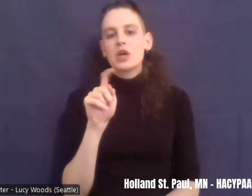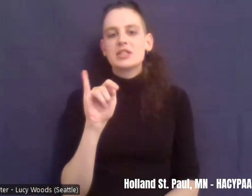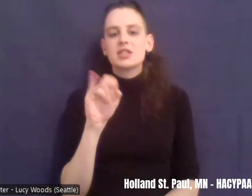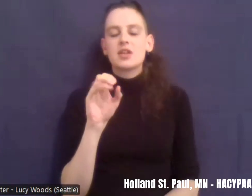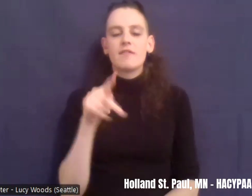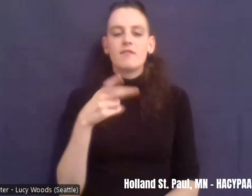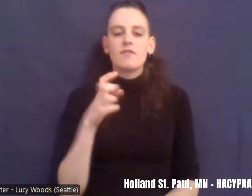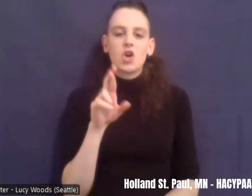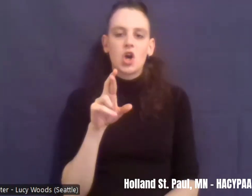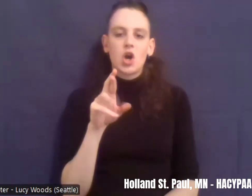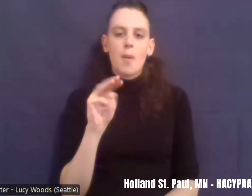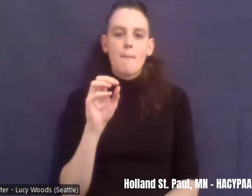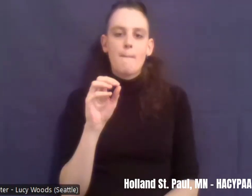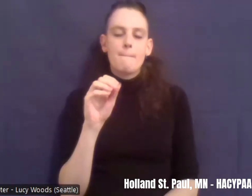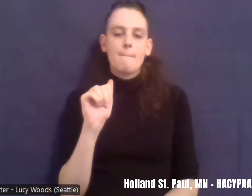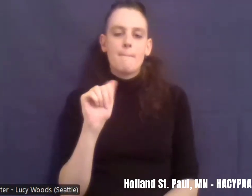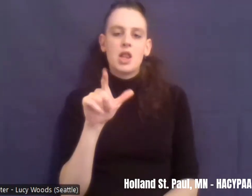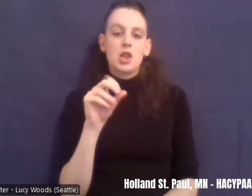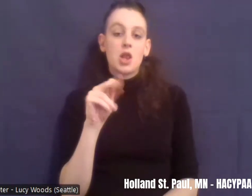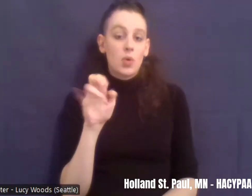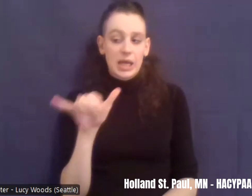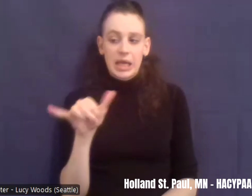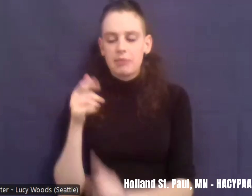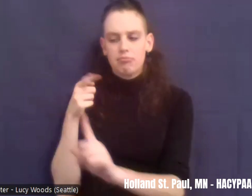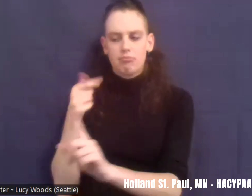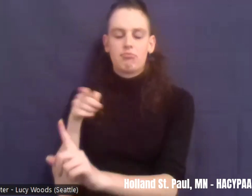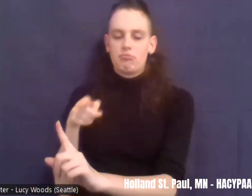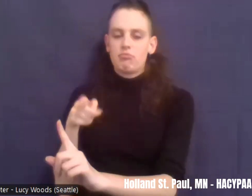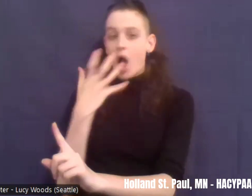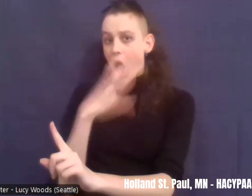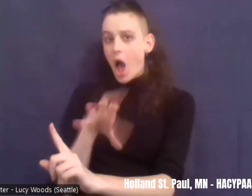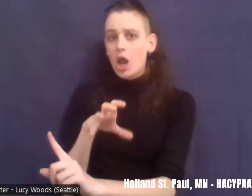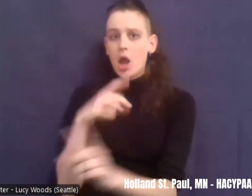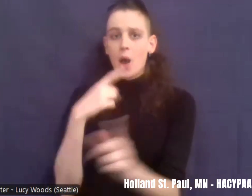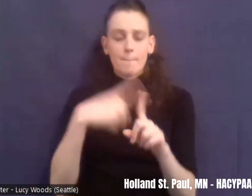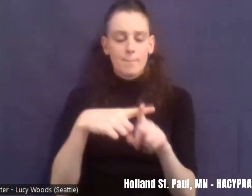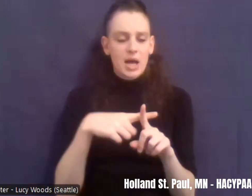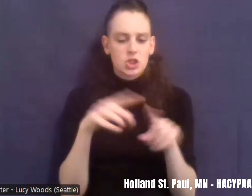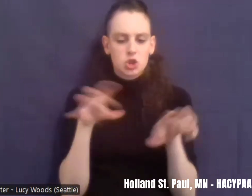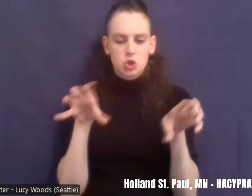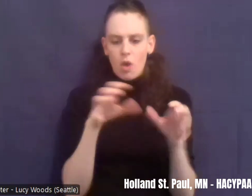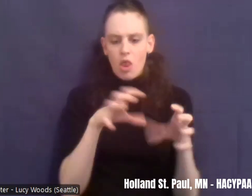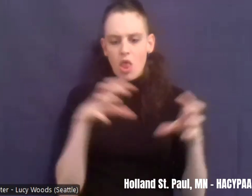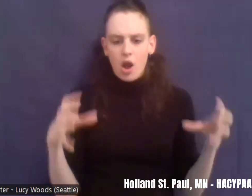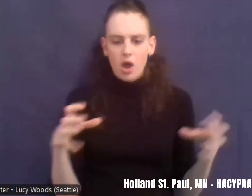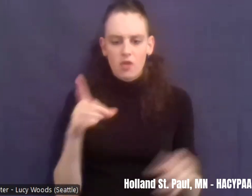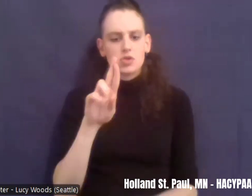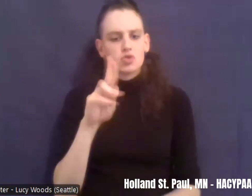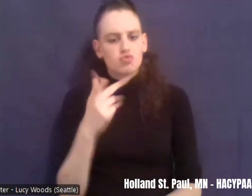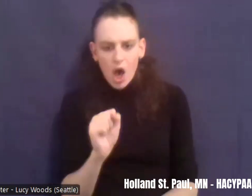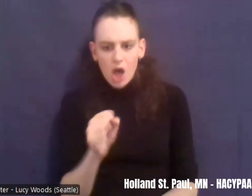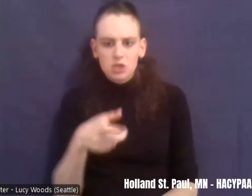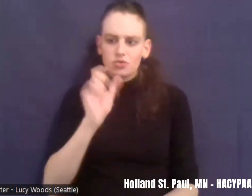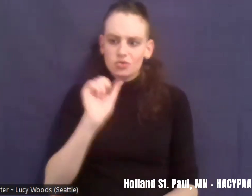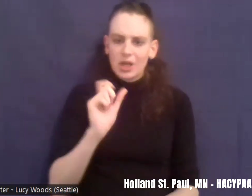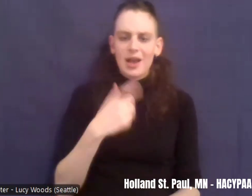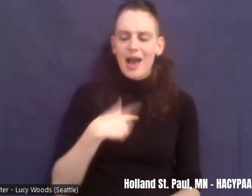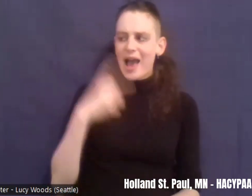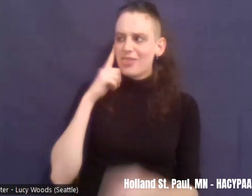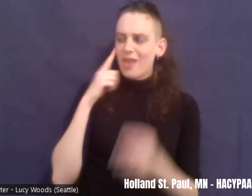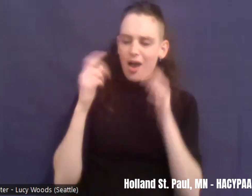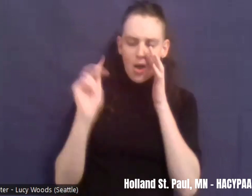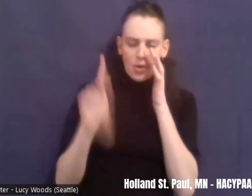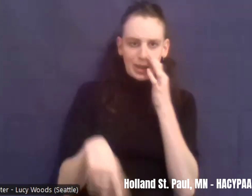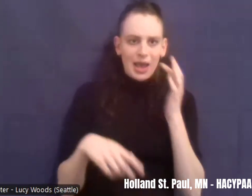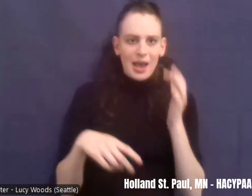like drugs and drink in prison. So like that was what I thought prison was like. So when they were like, you're gonna go there, I was like, bet. Like I'll